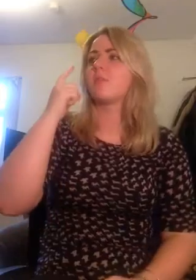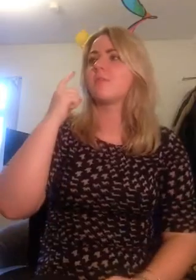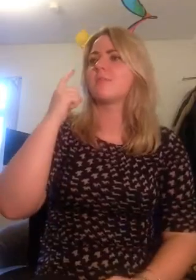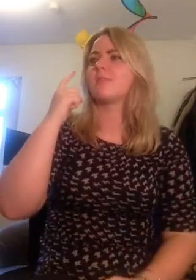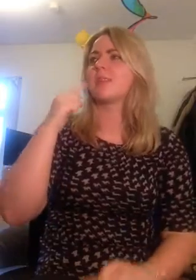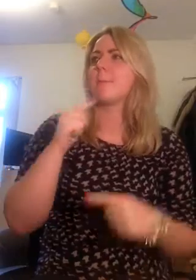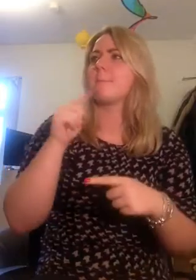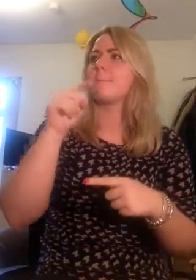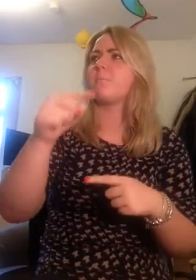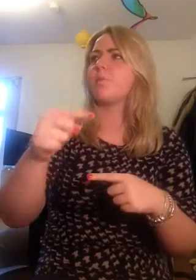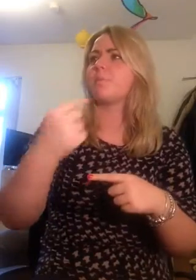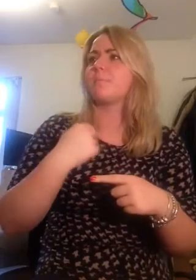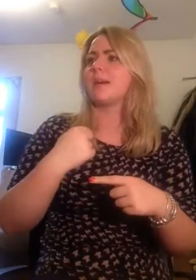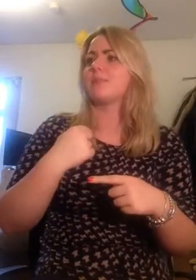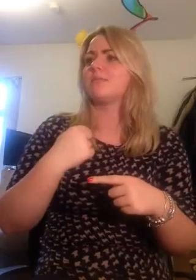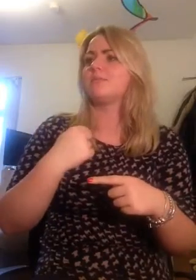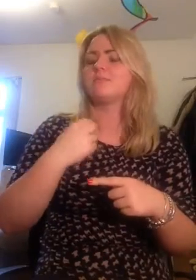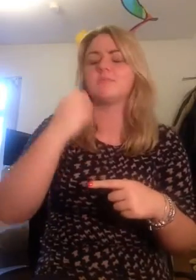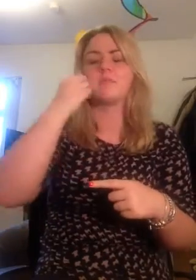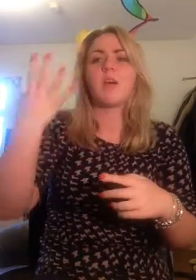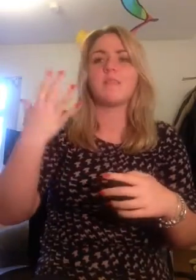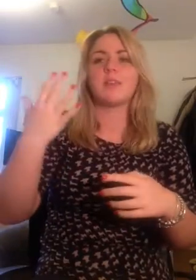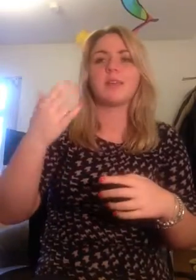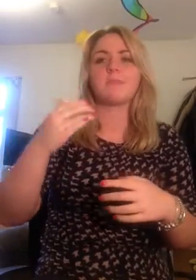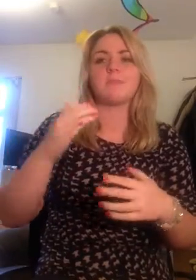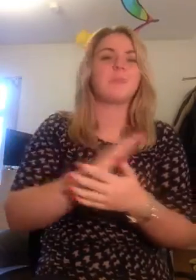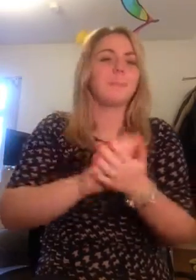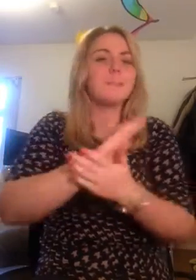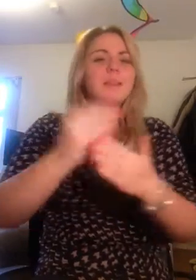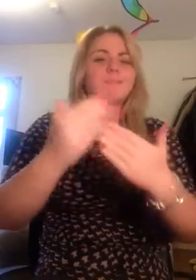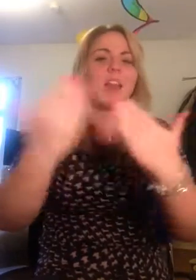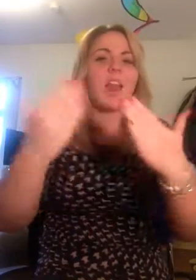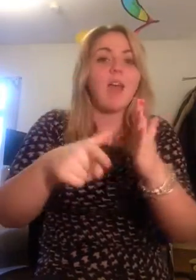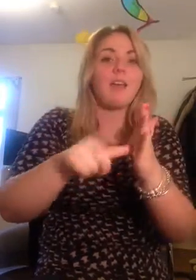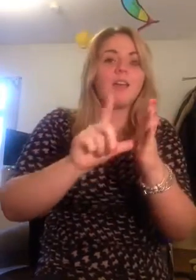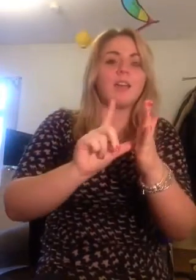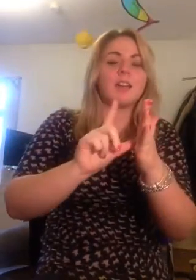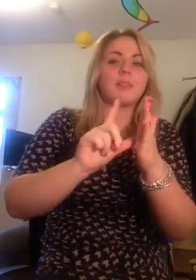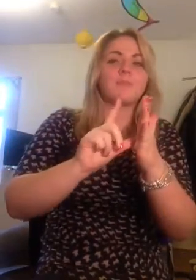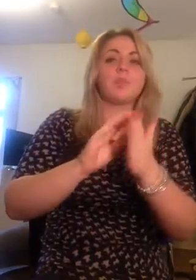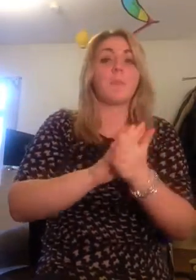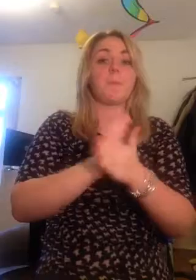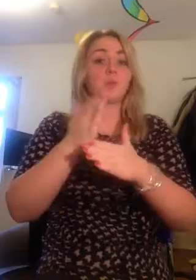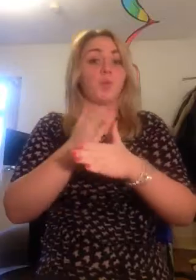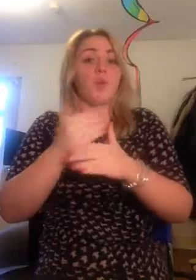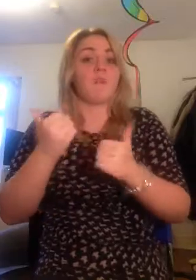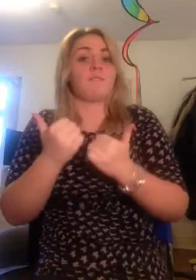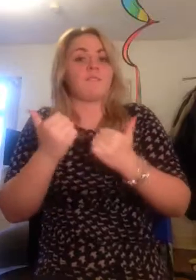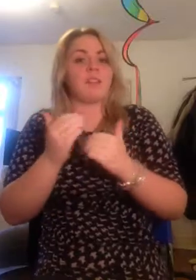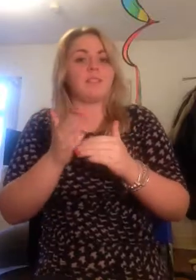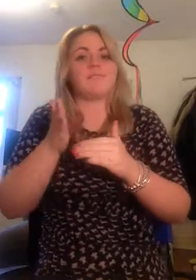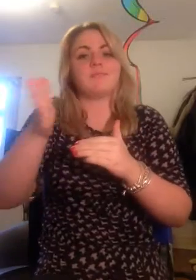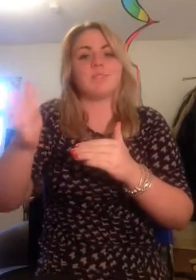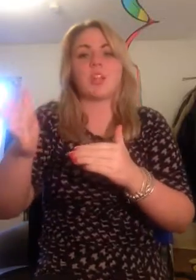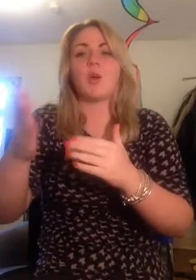earlier, basically. Yeah. Yes, we're finishing work and we're going home in daylight. Yeah. So they go forward, don't they? Yes. Is that right? Spring forward,